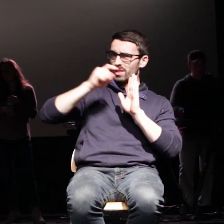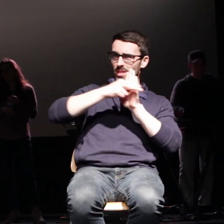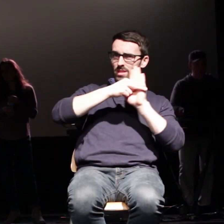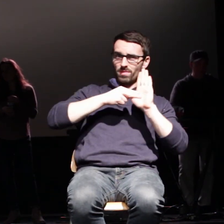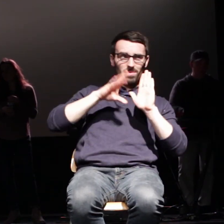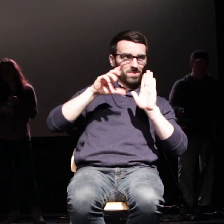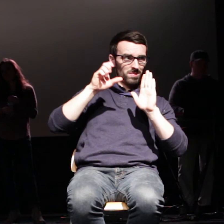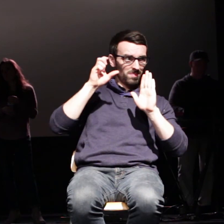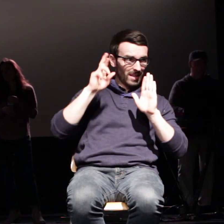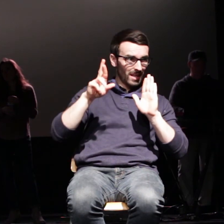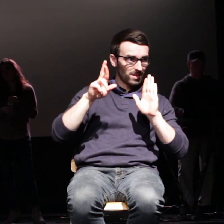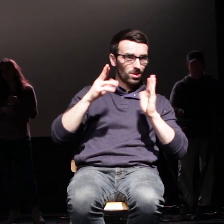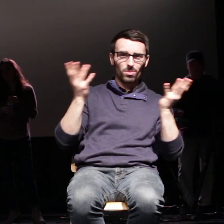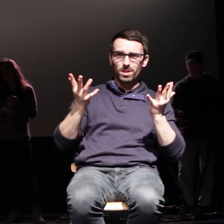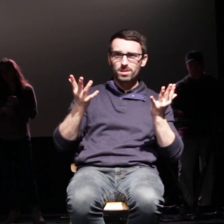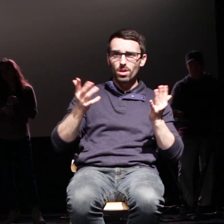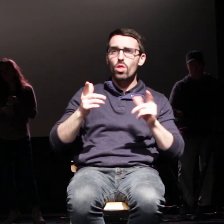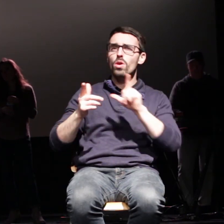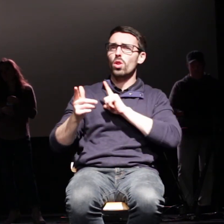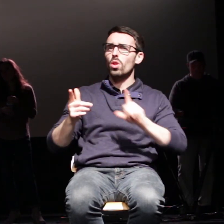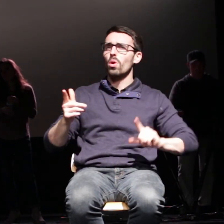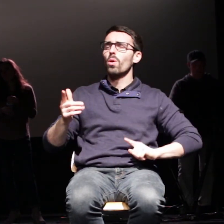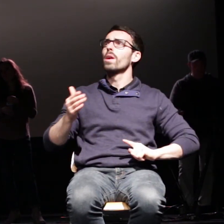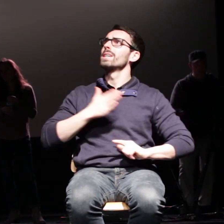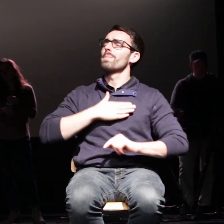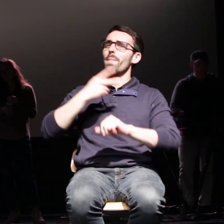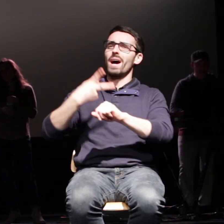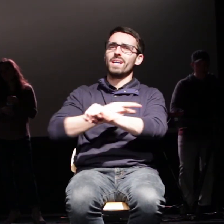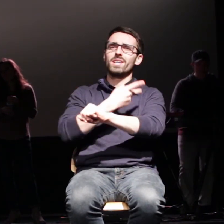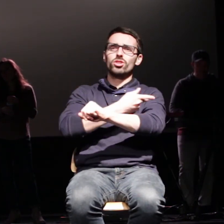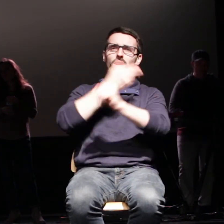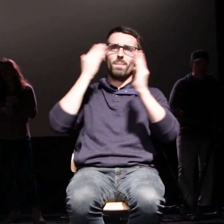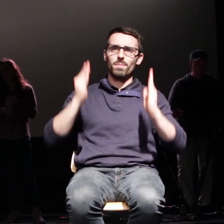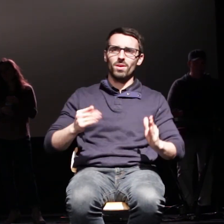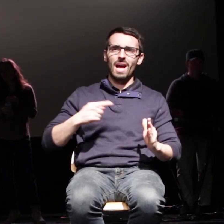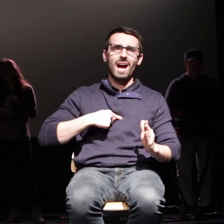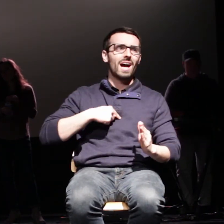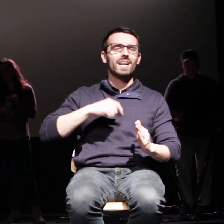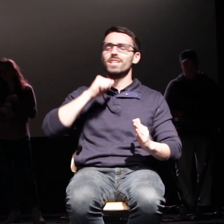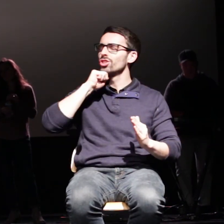were these words: "The Lord is my shepherd. I shall not want.